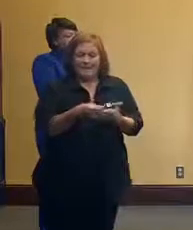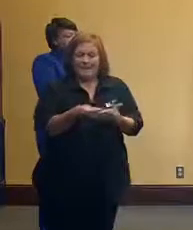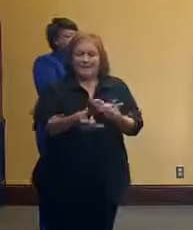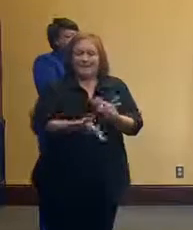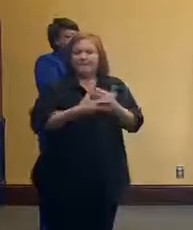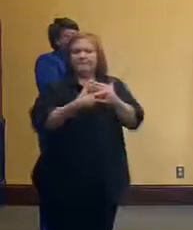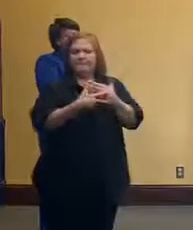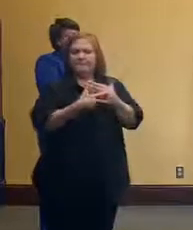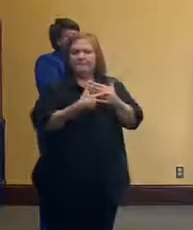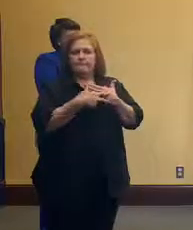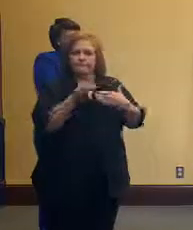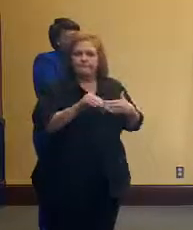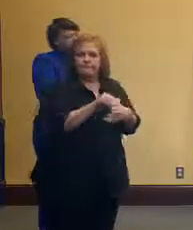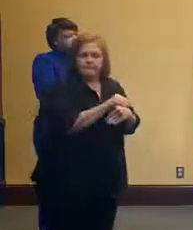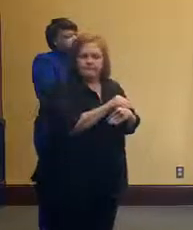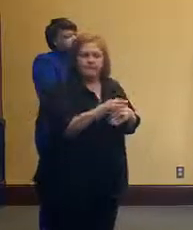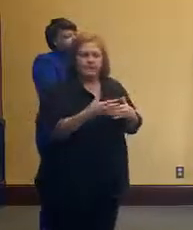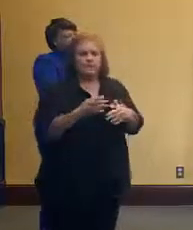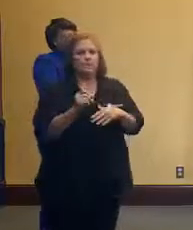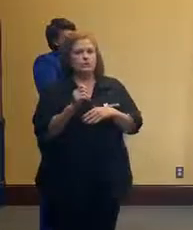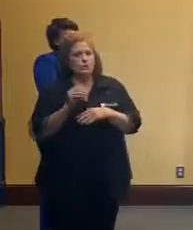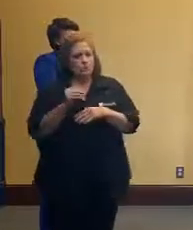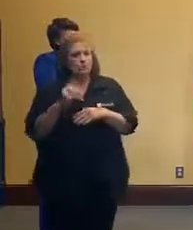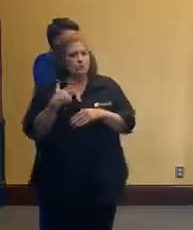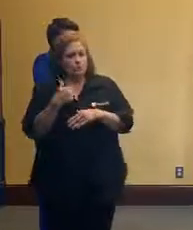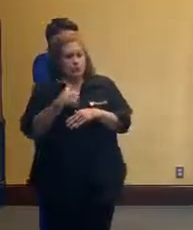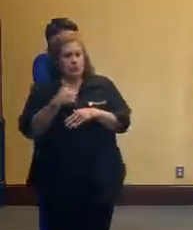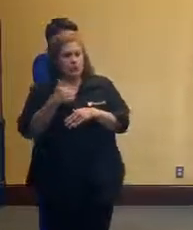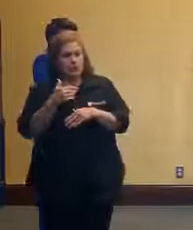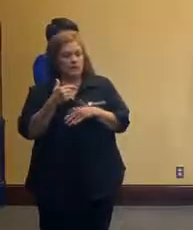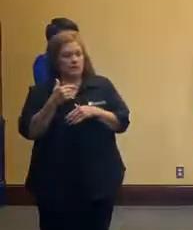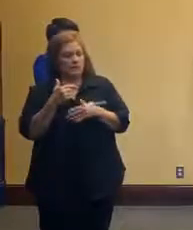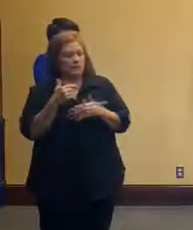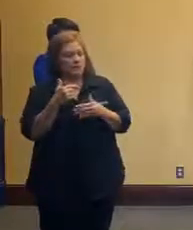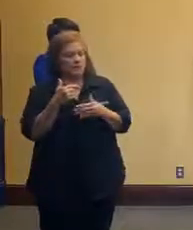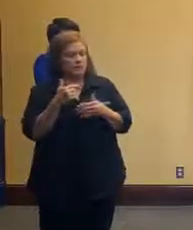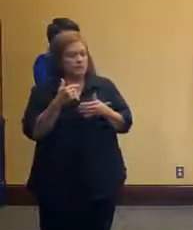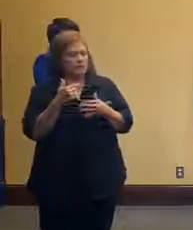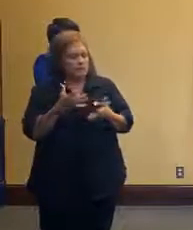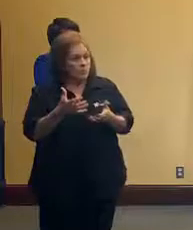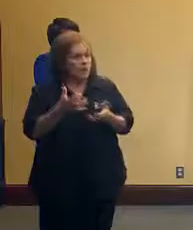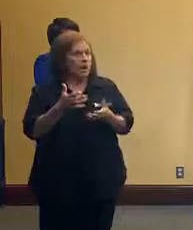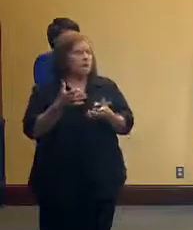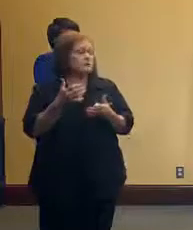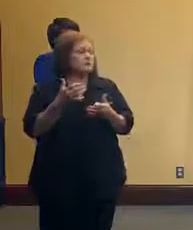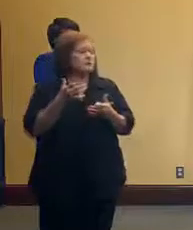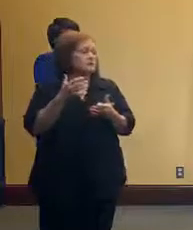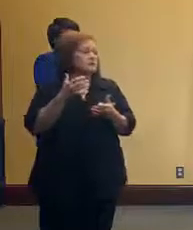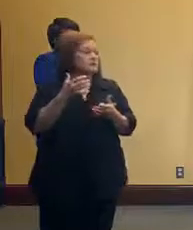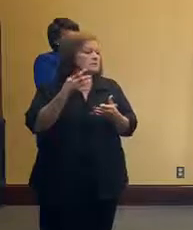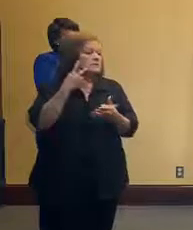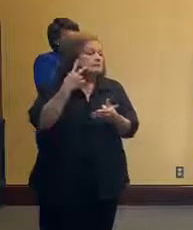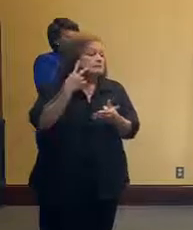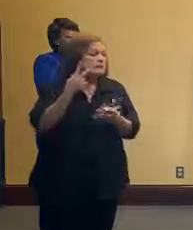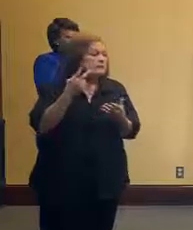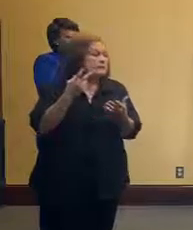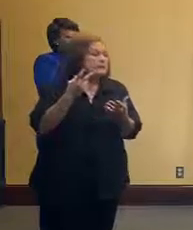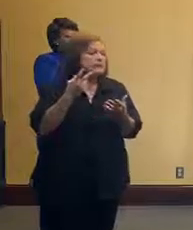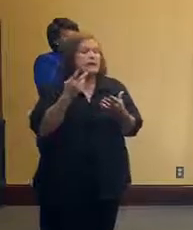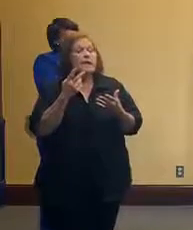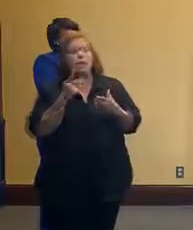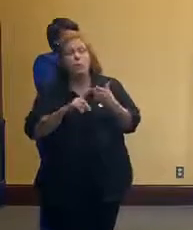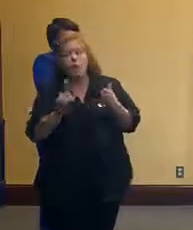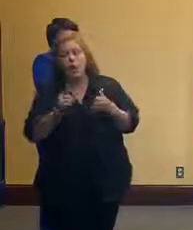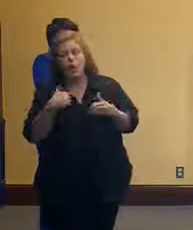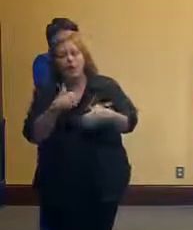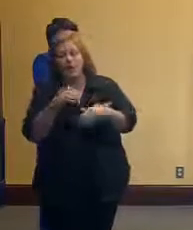you're evaluating a budget. What are your cost drivers? What is exploding your budget significantly? Overtime is always a significant cost